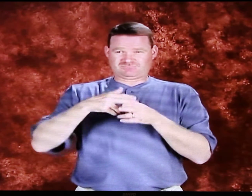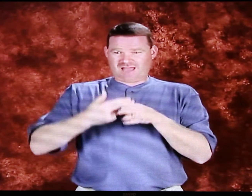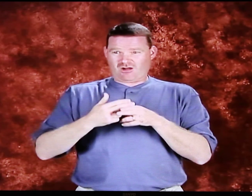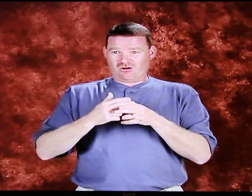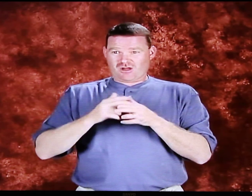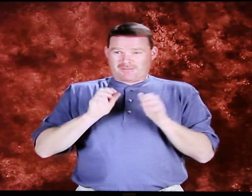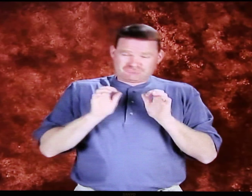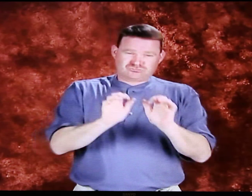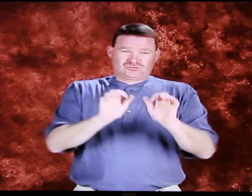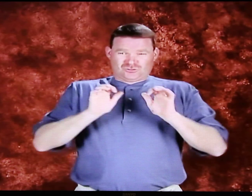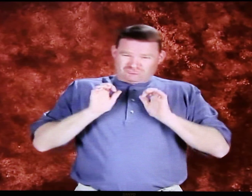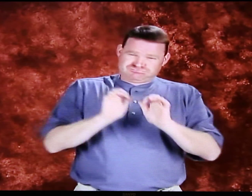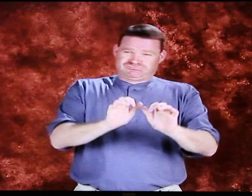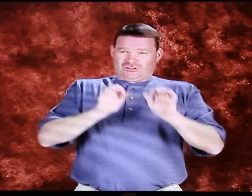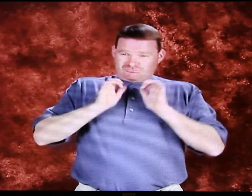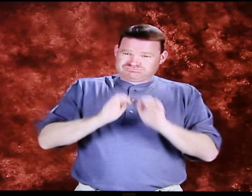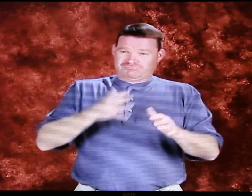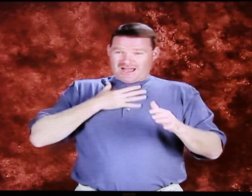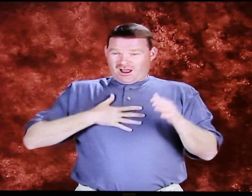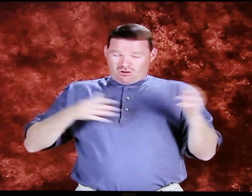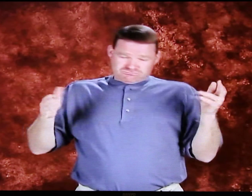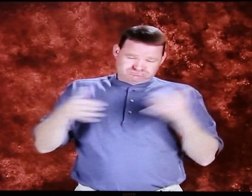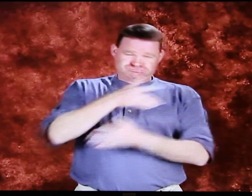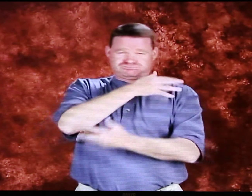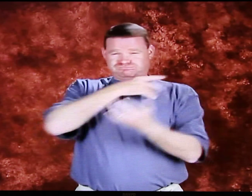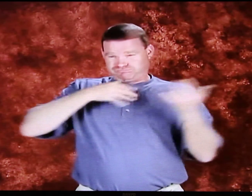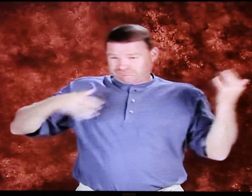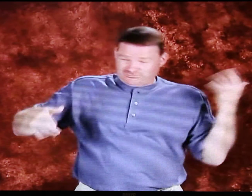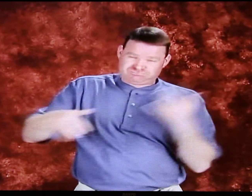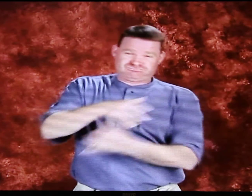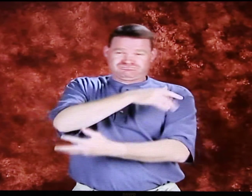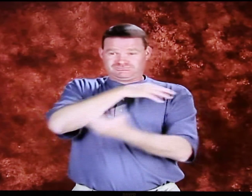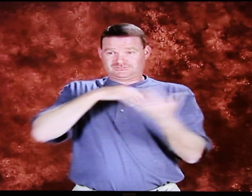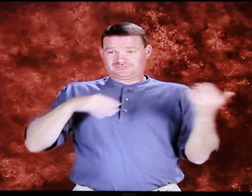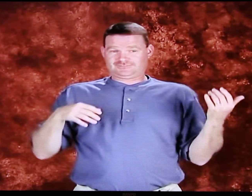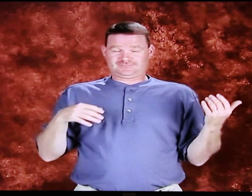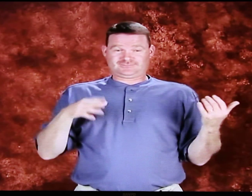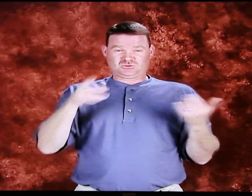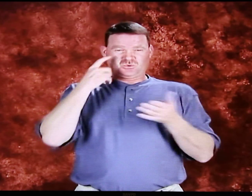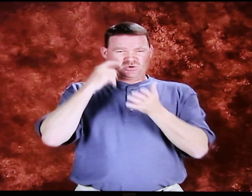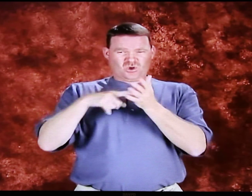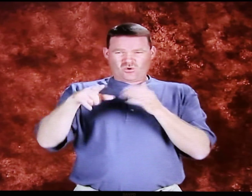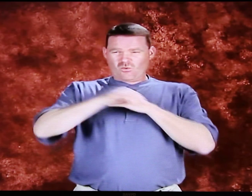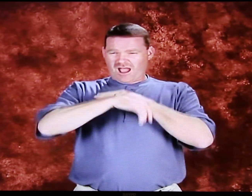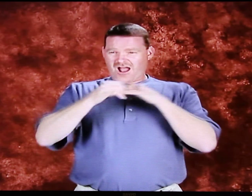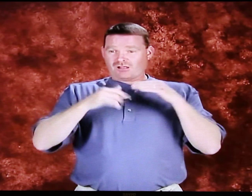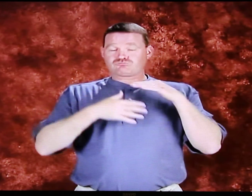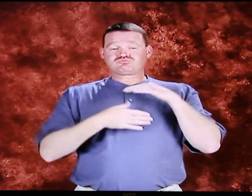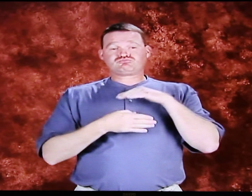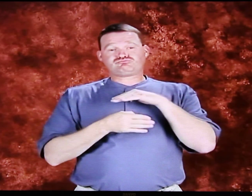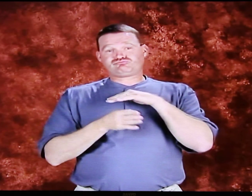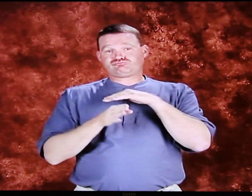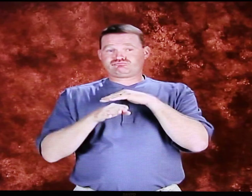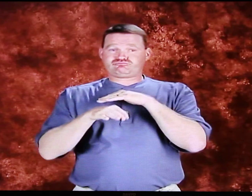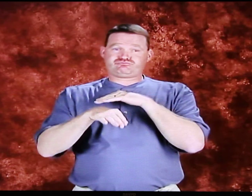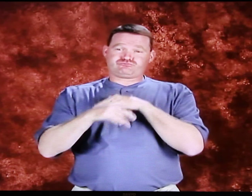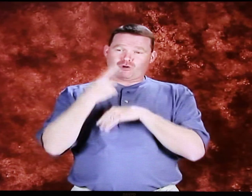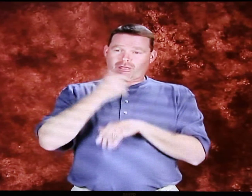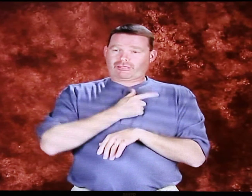And it pumps 14,000 pounds of pressure all through the body. That's how hard it pumps the blood. Now if you notice the